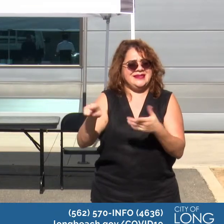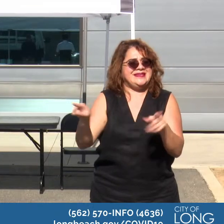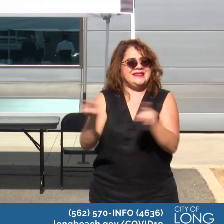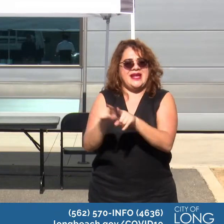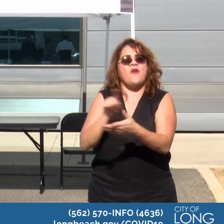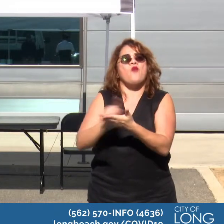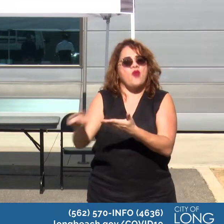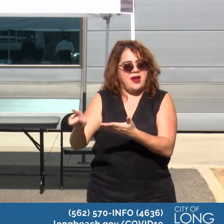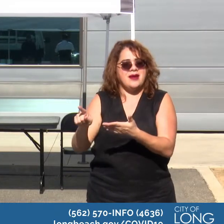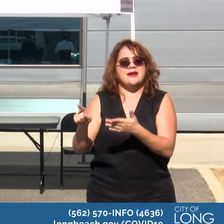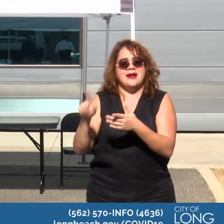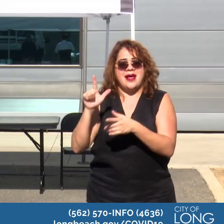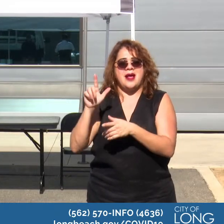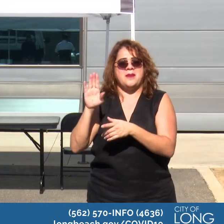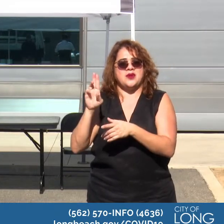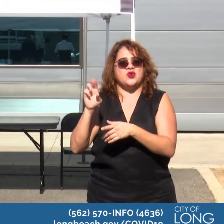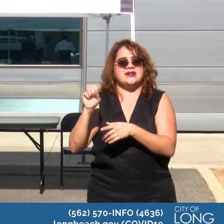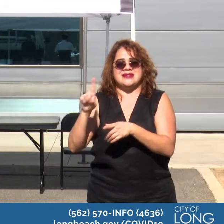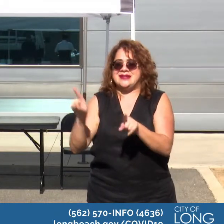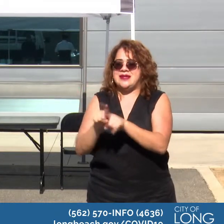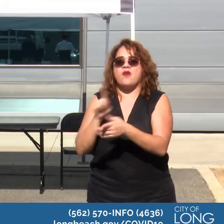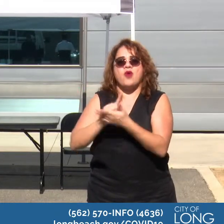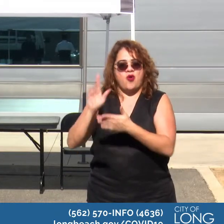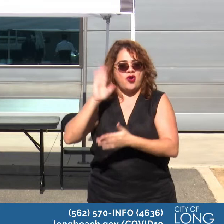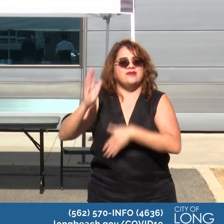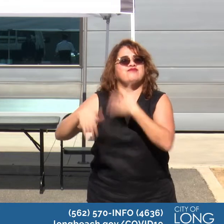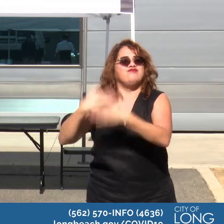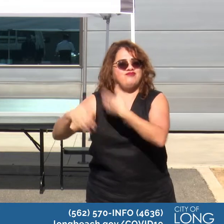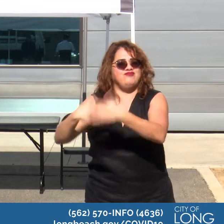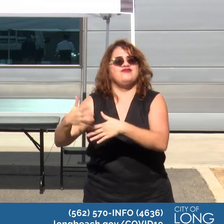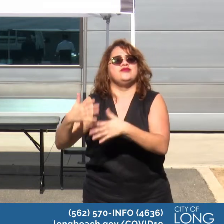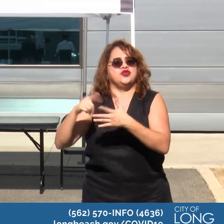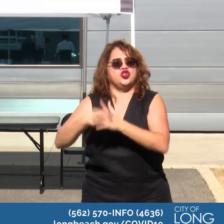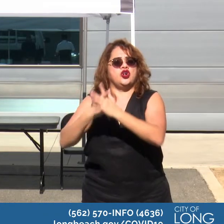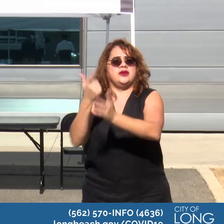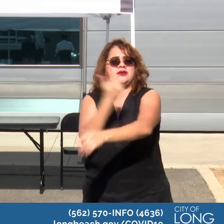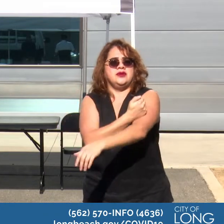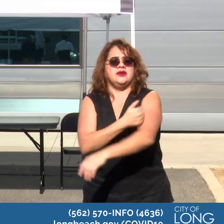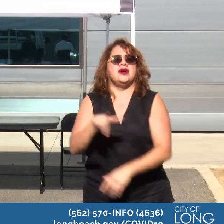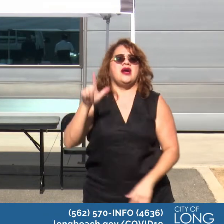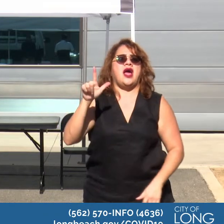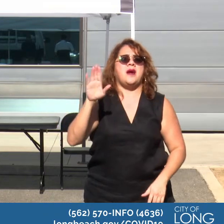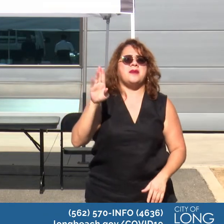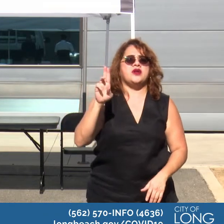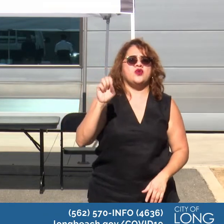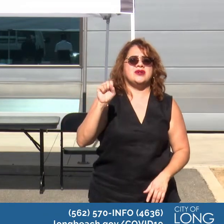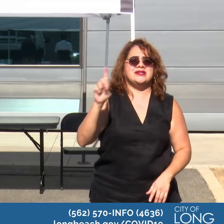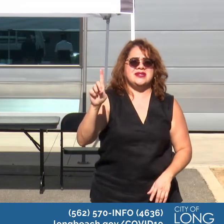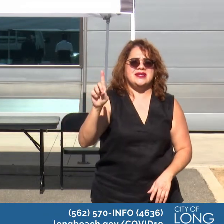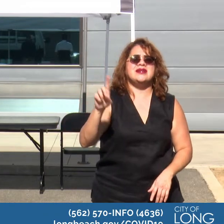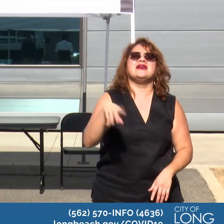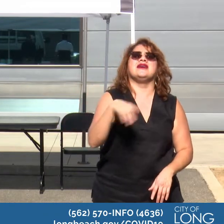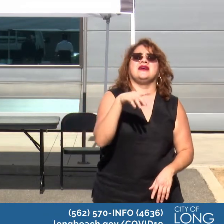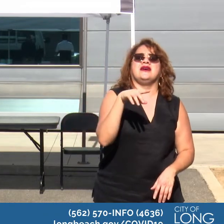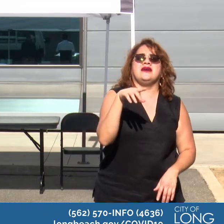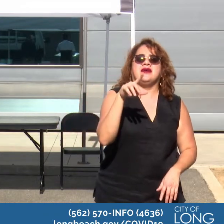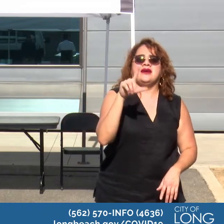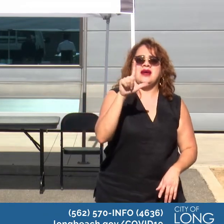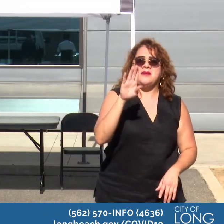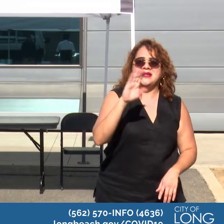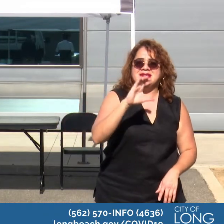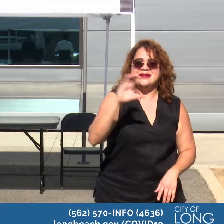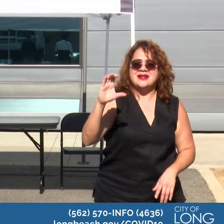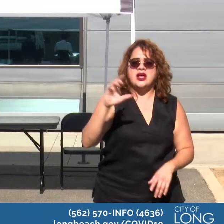ago. And so we will have both Long Beach Unified and Long Beach City College beginning the week of the 25th. And if you work at